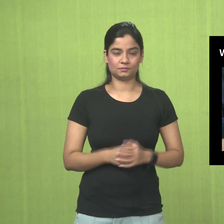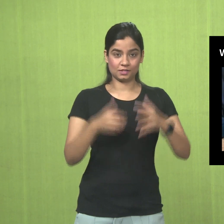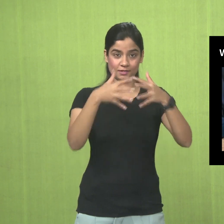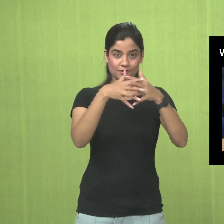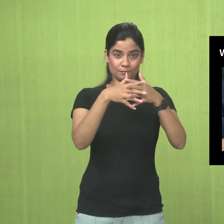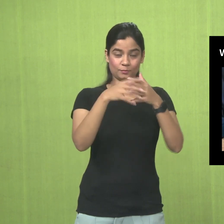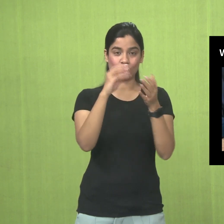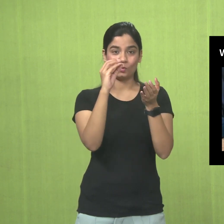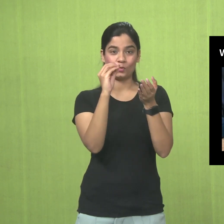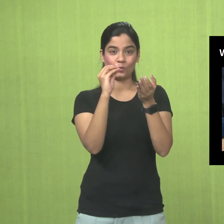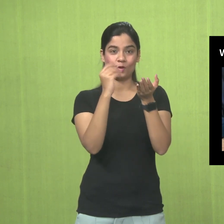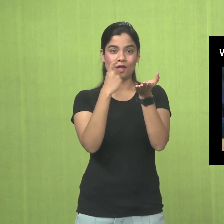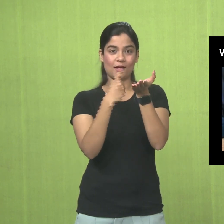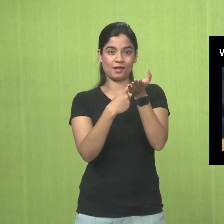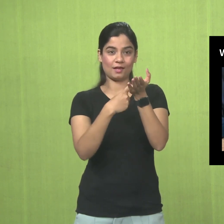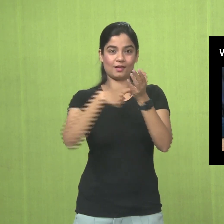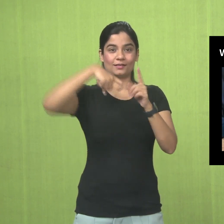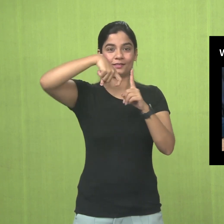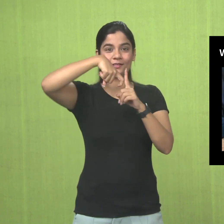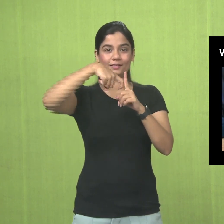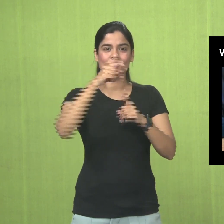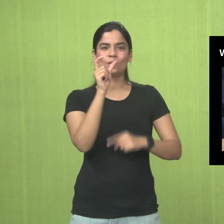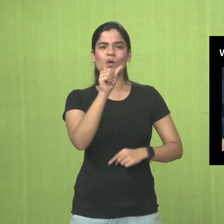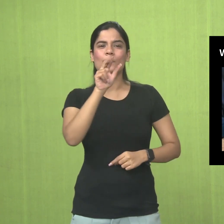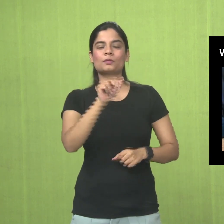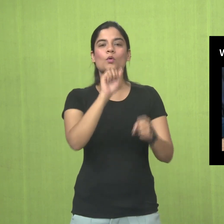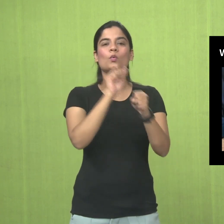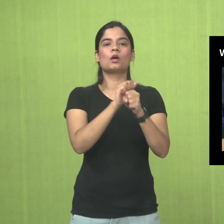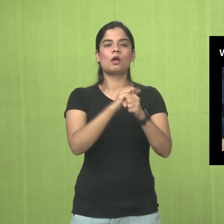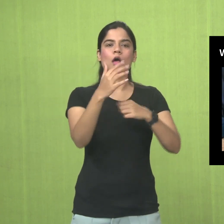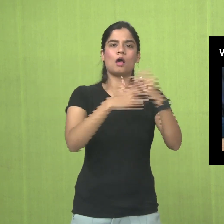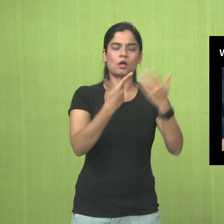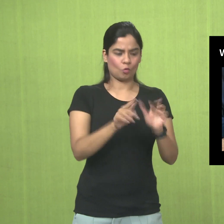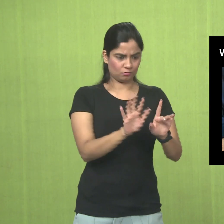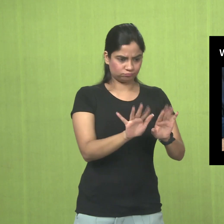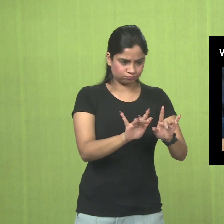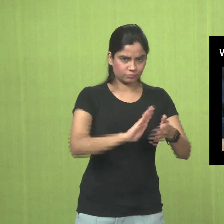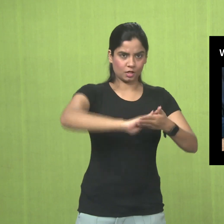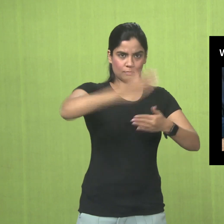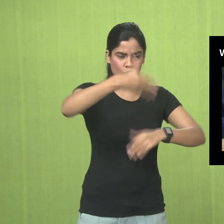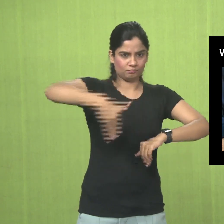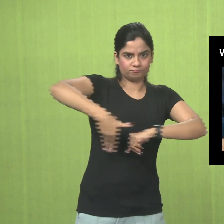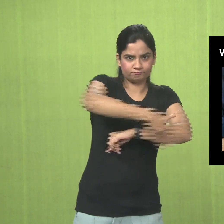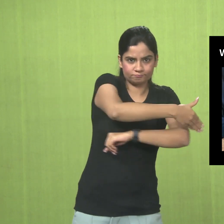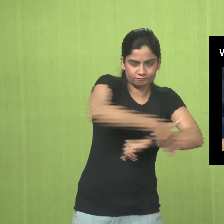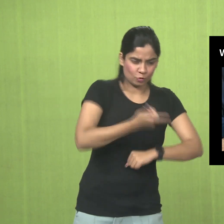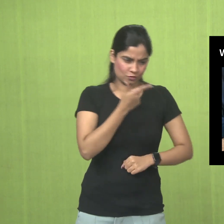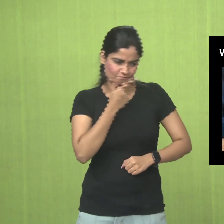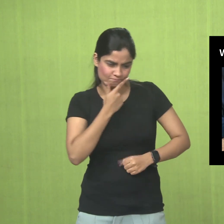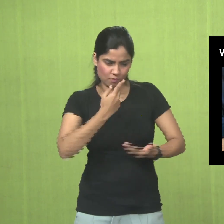What is work? An actual task that needs to be done. Maybe it could be on a laptop, maybe it could be